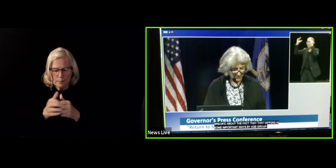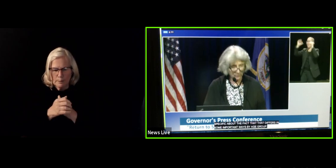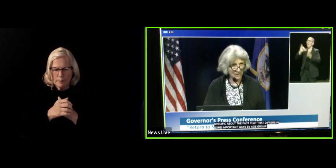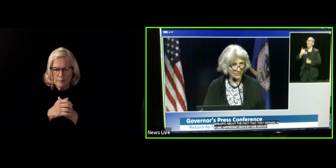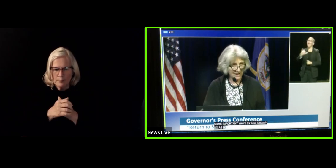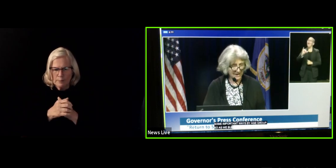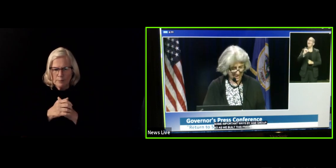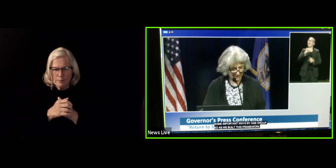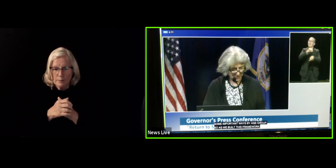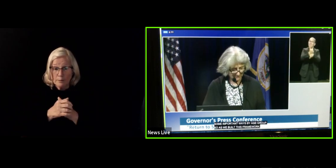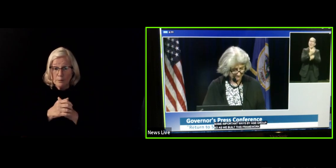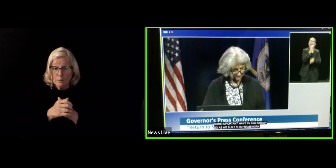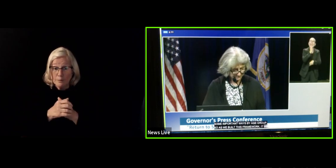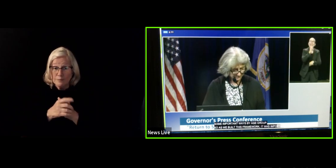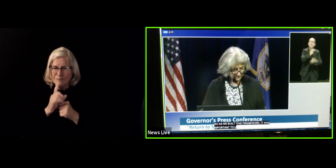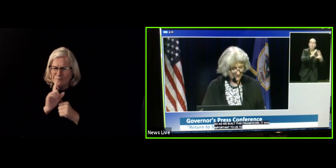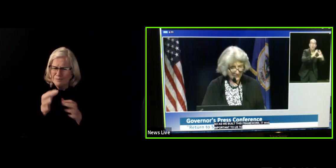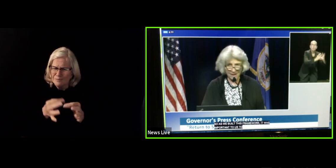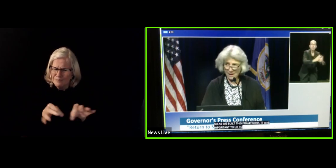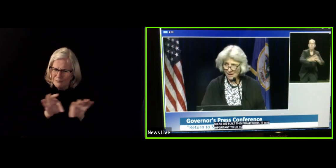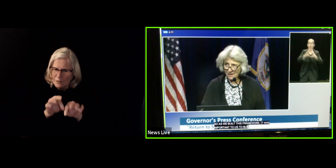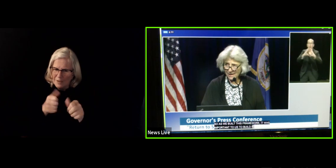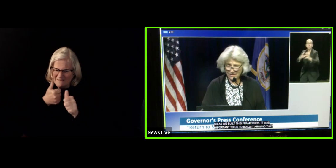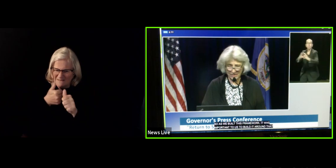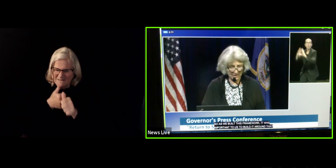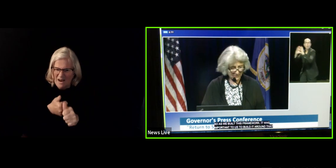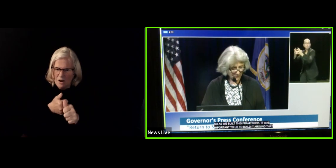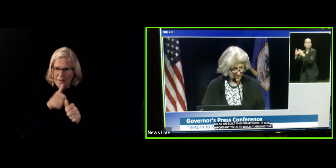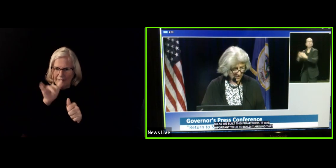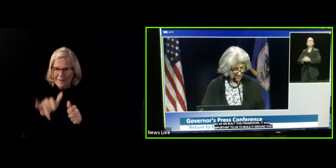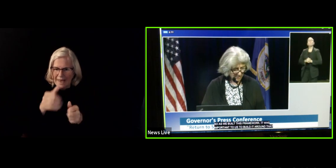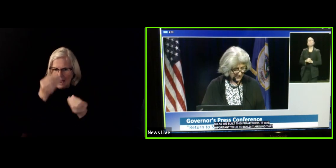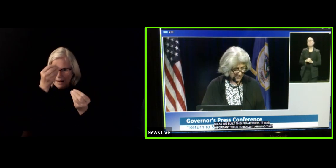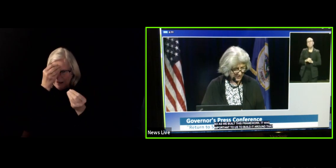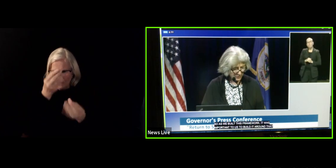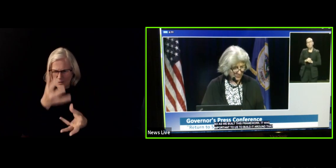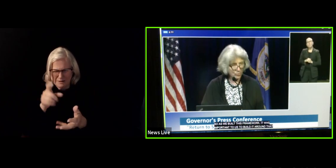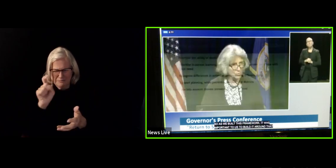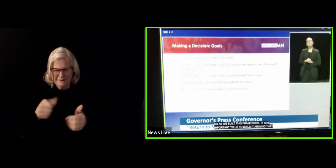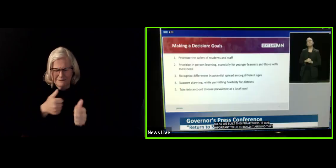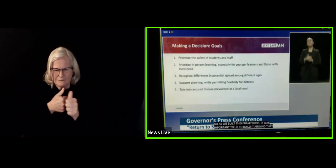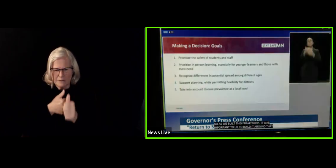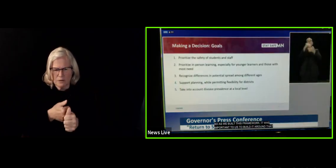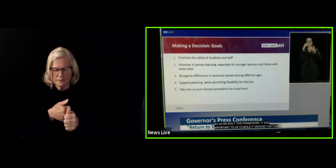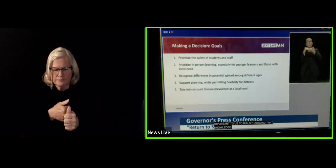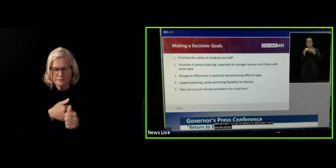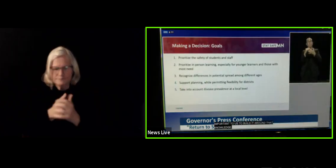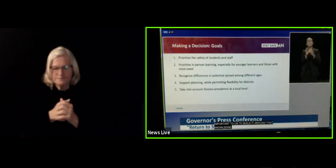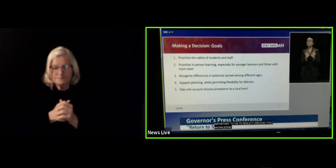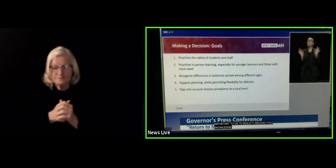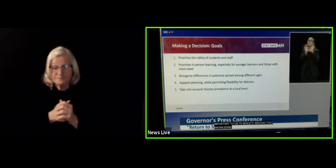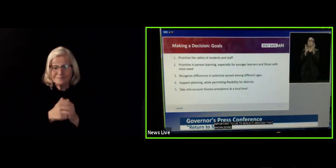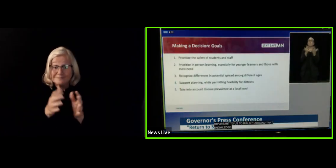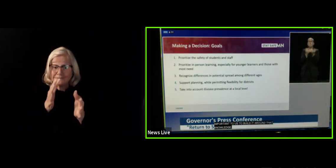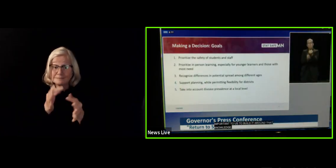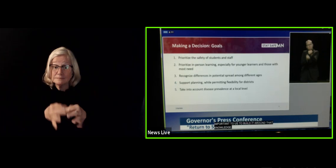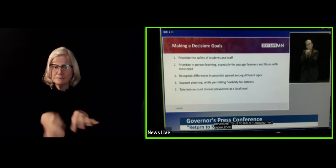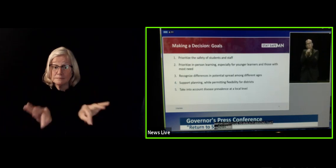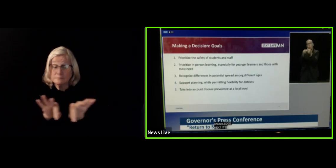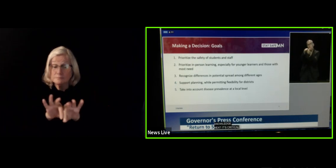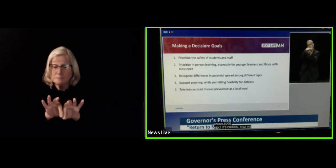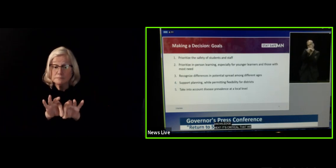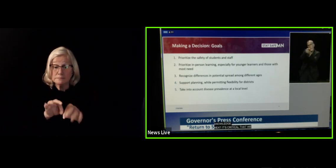build it around that knowledge. Next, it's critical that we support localized planning